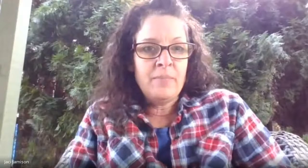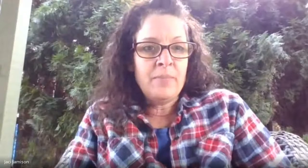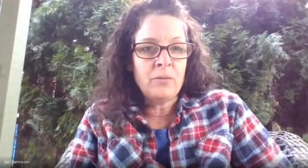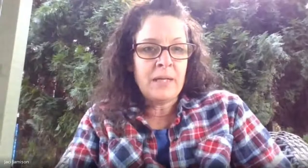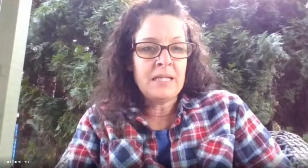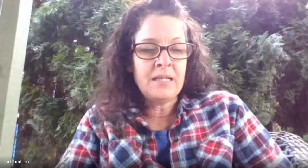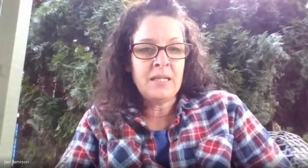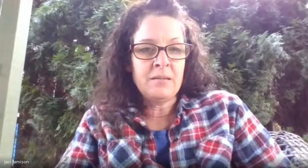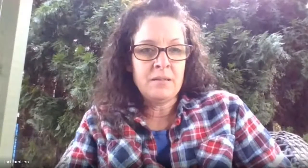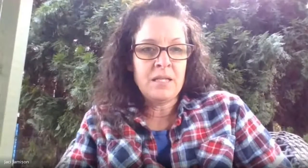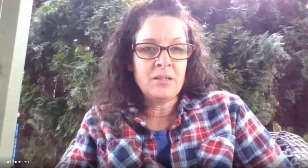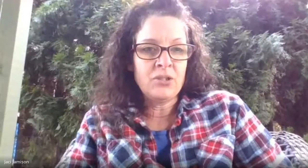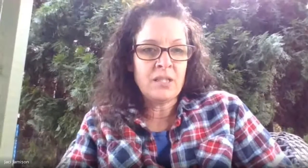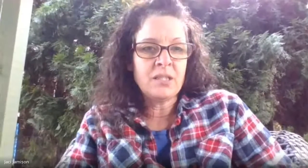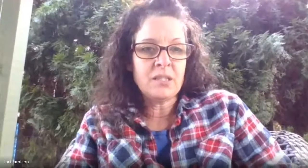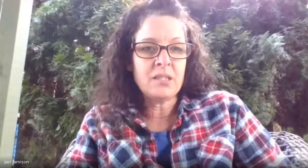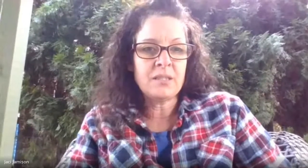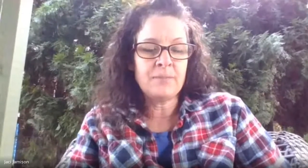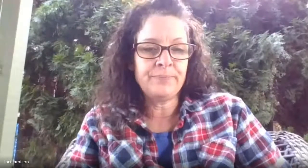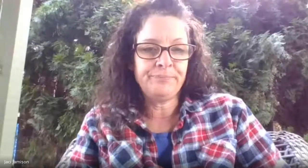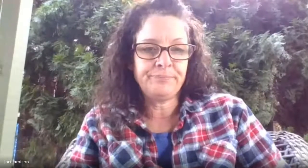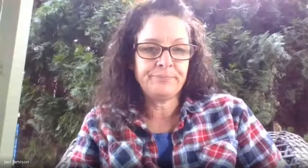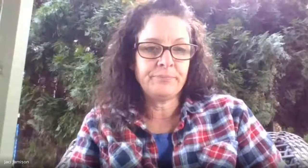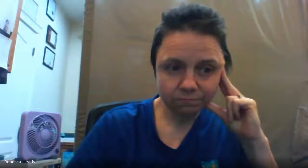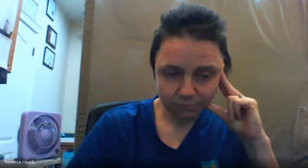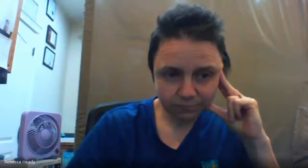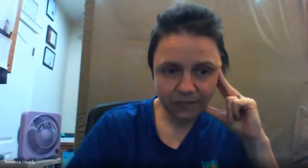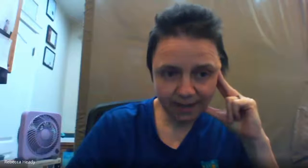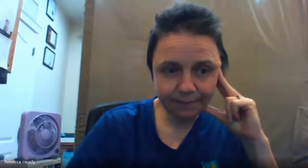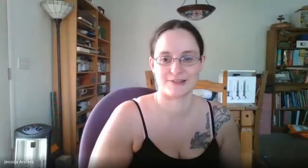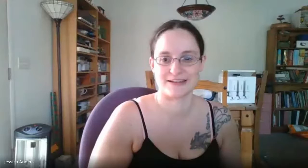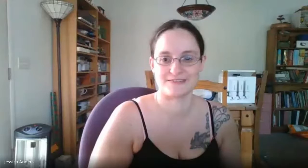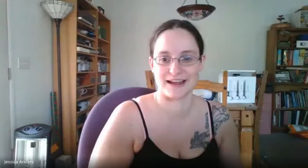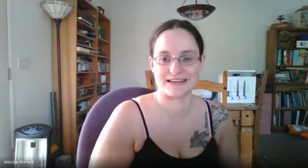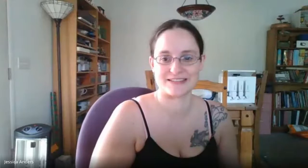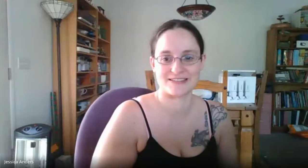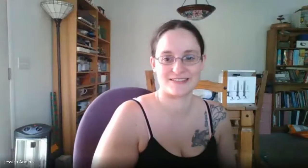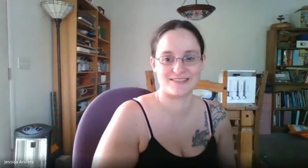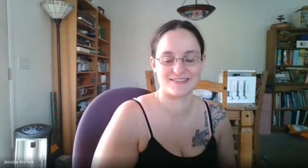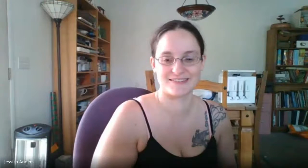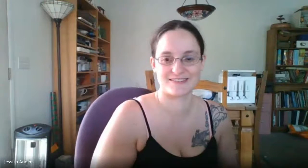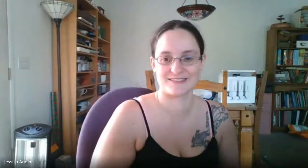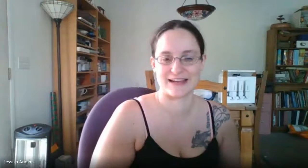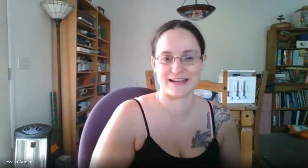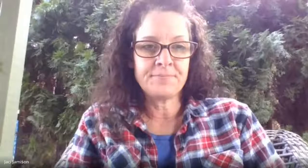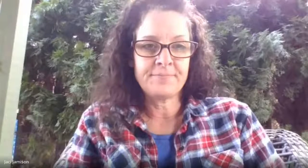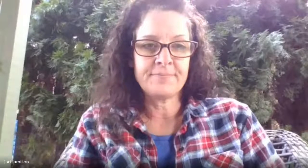better writing and English skills. So Back in the early 90s. That's great.